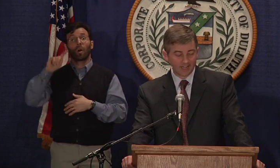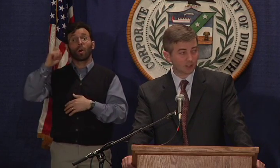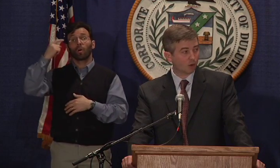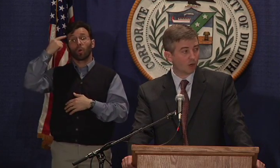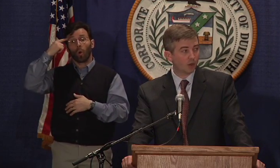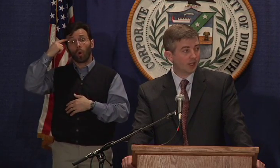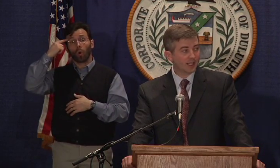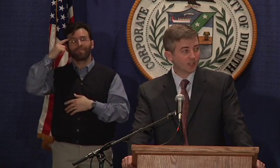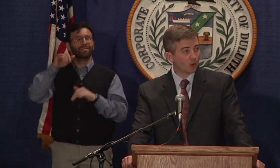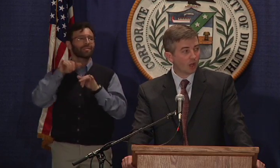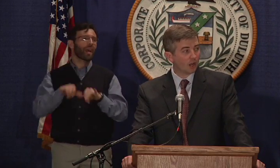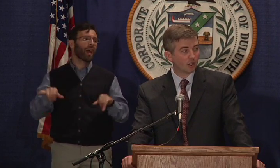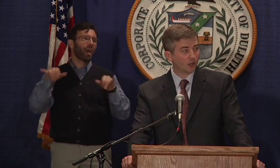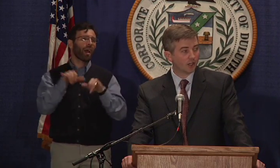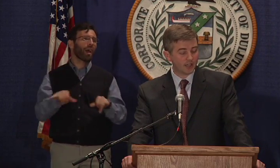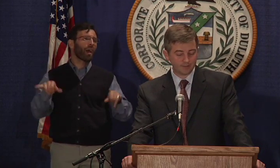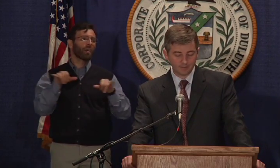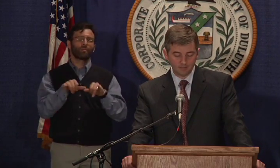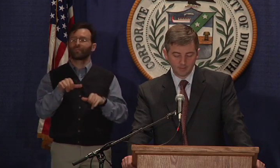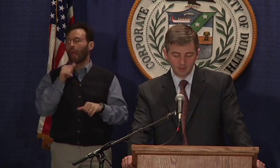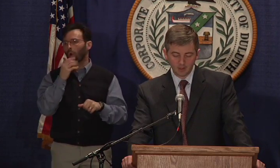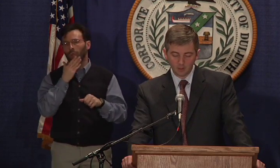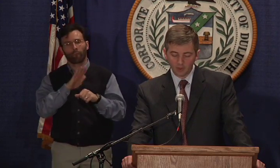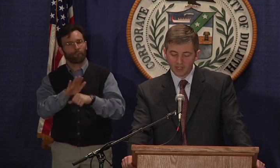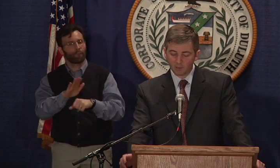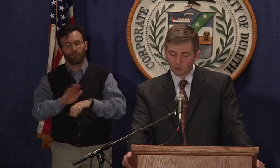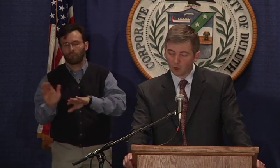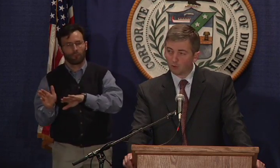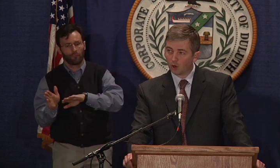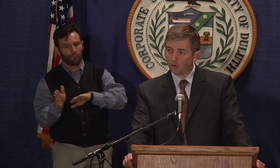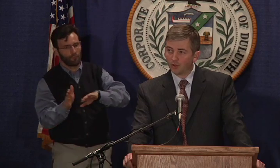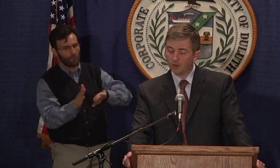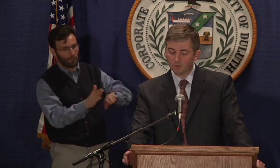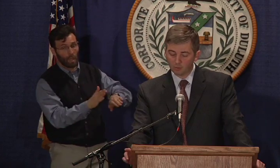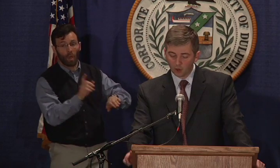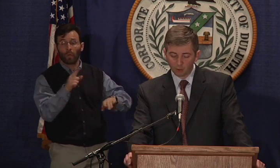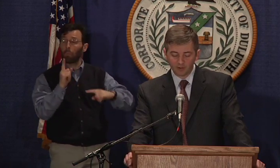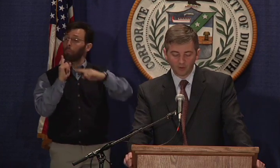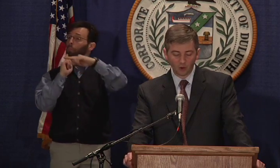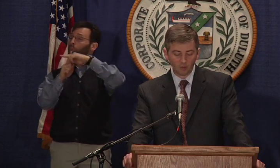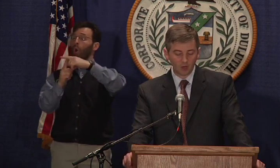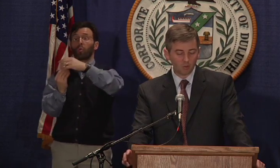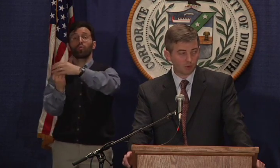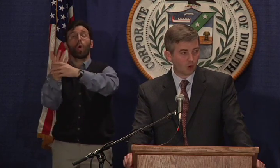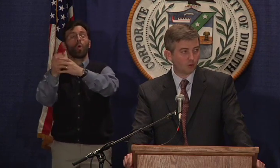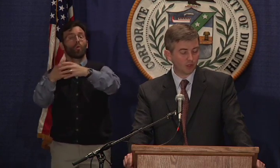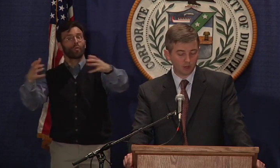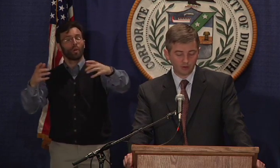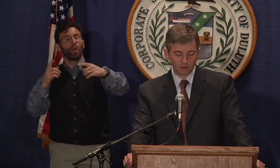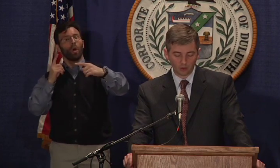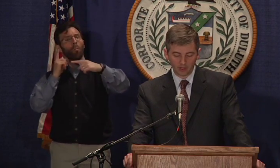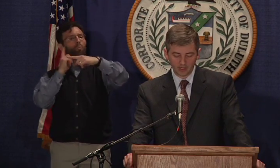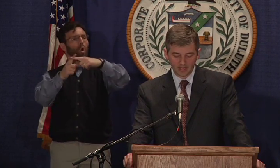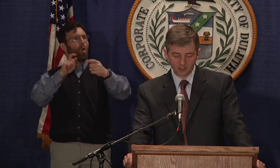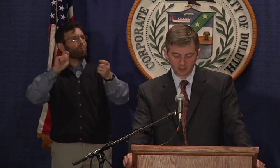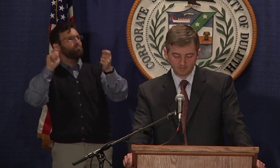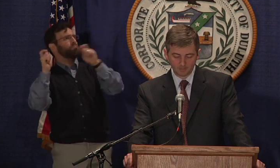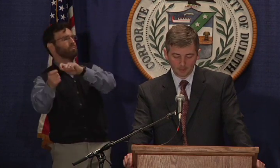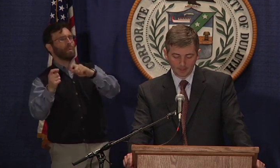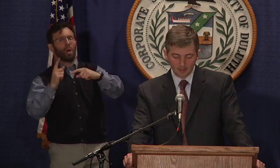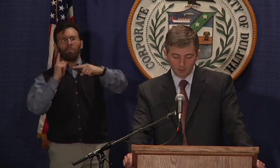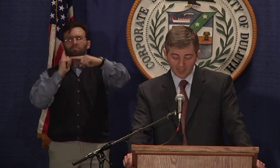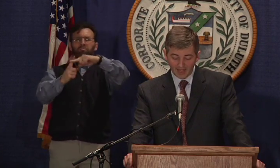maintaining the status quo is no longer good enough. We need a pro-growth, pro-reform, pro-Duluth